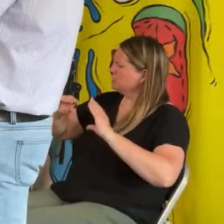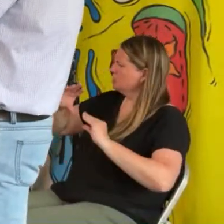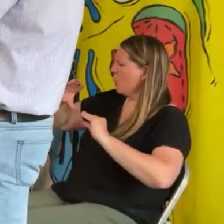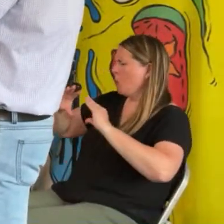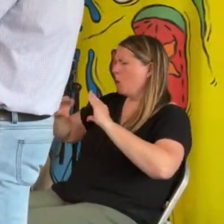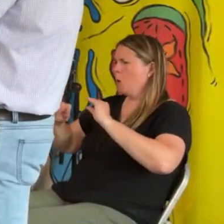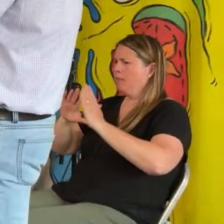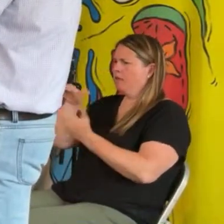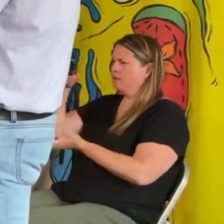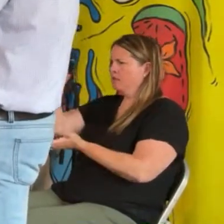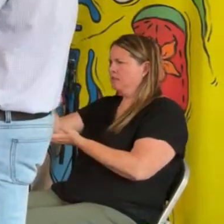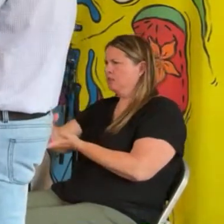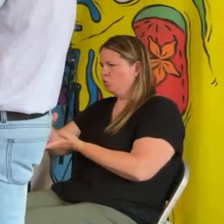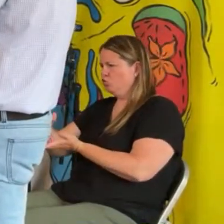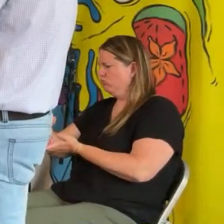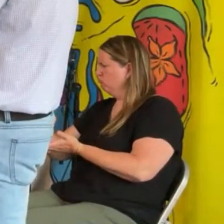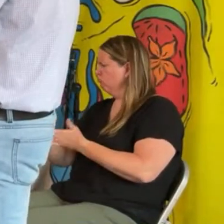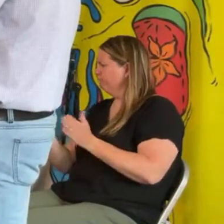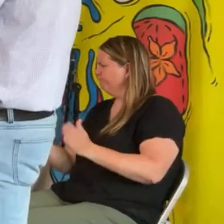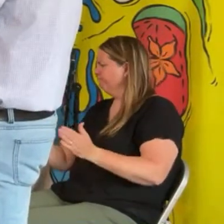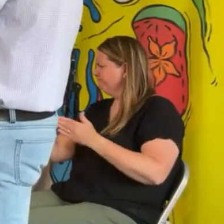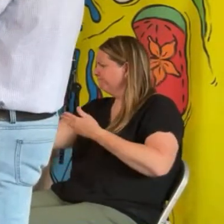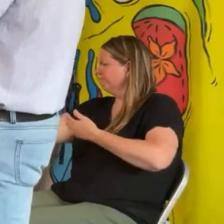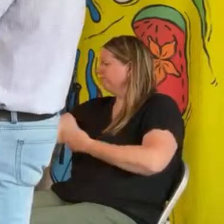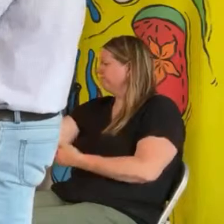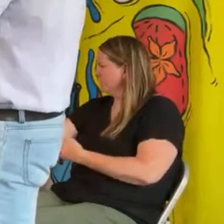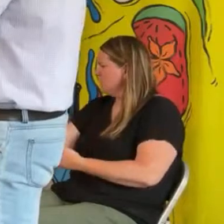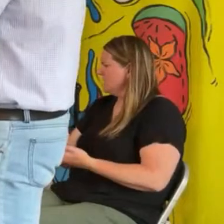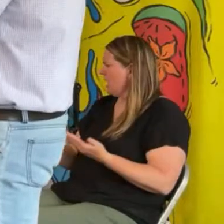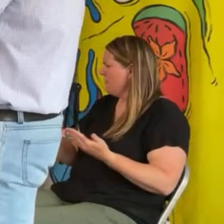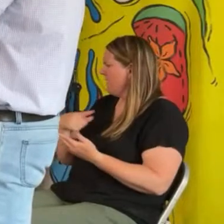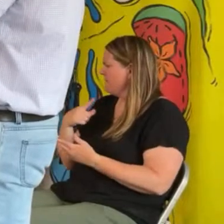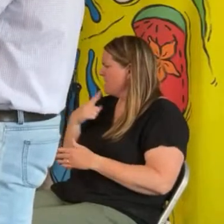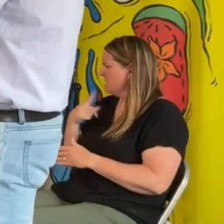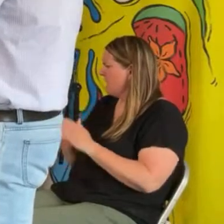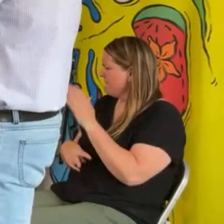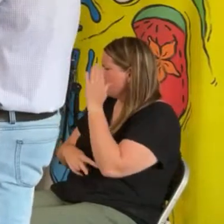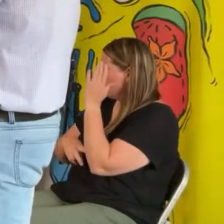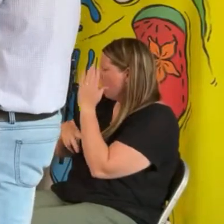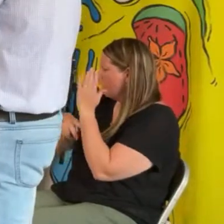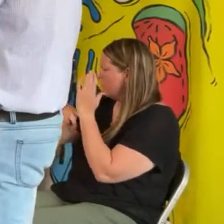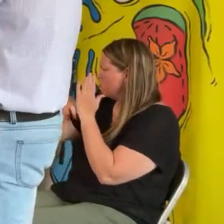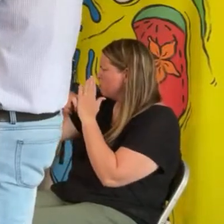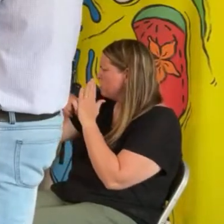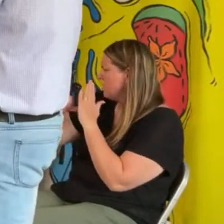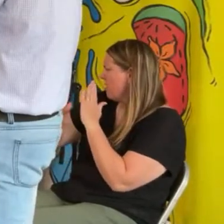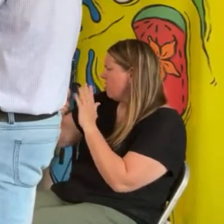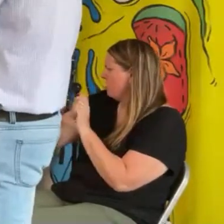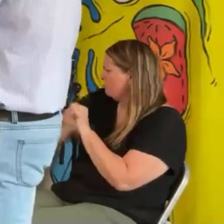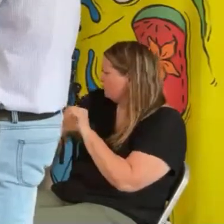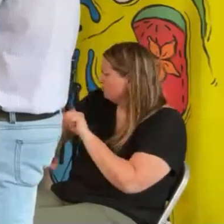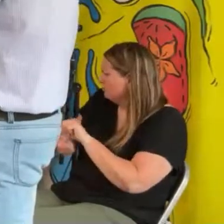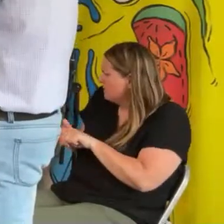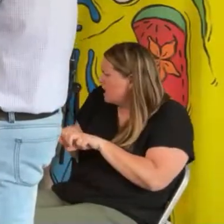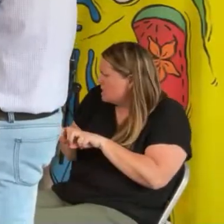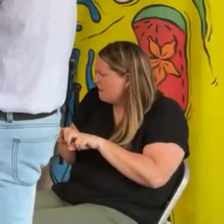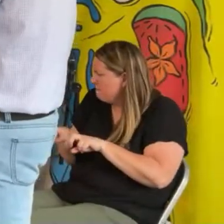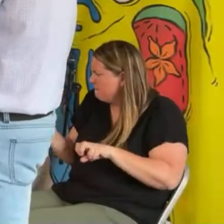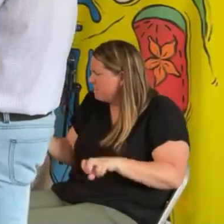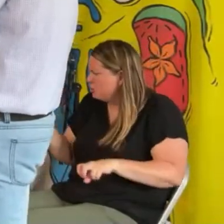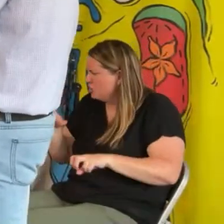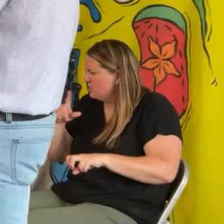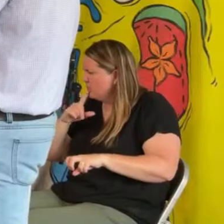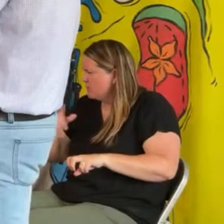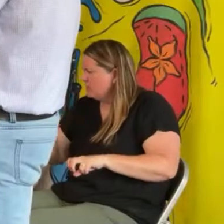Square. Some of us have climbed up into trees, others hide behind benches and telegraph